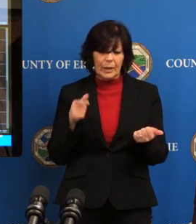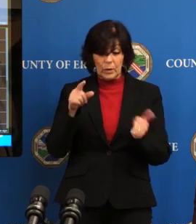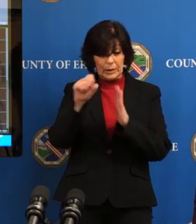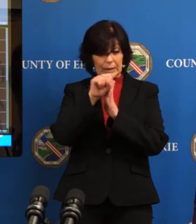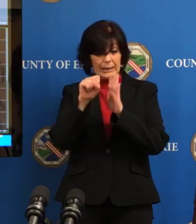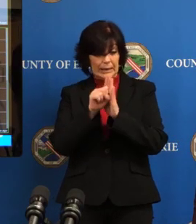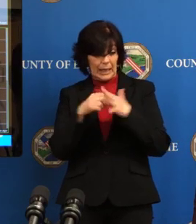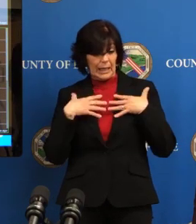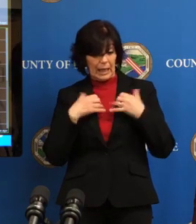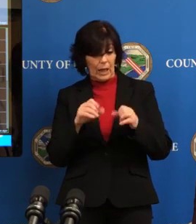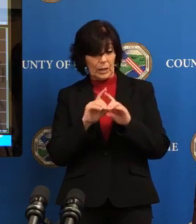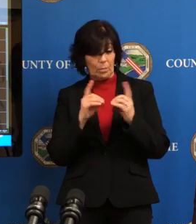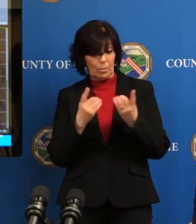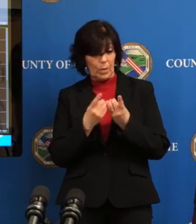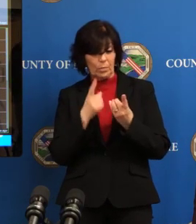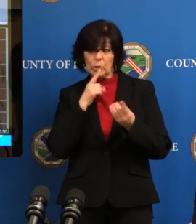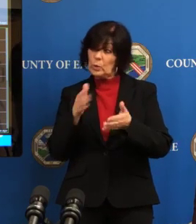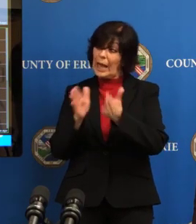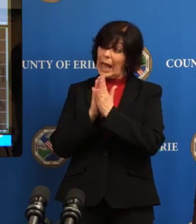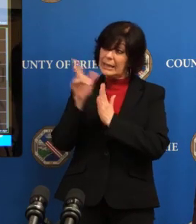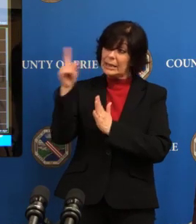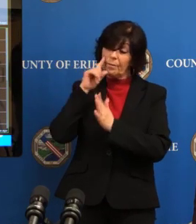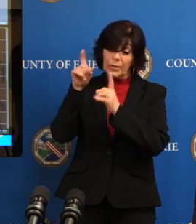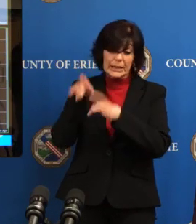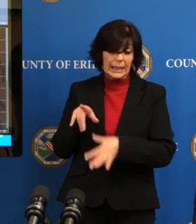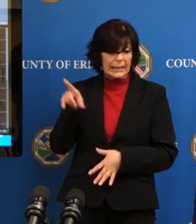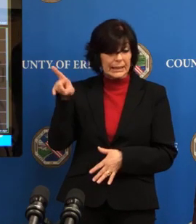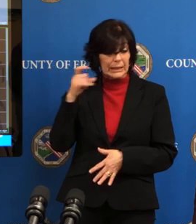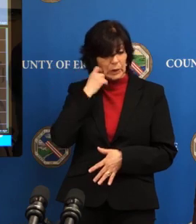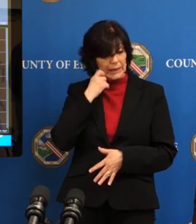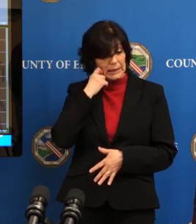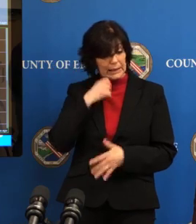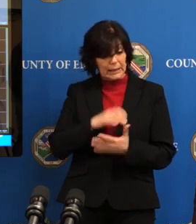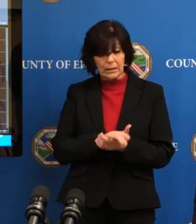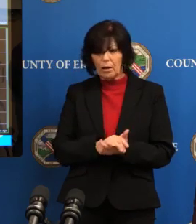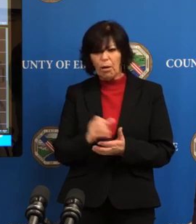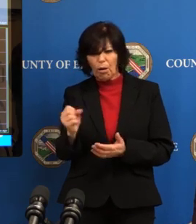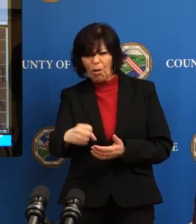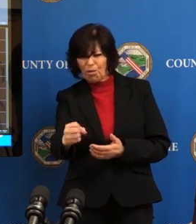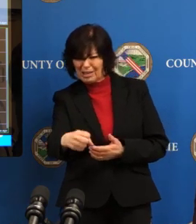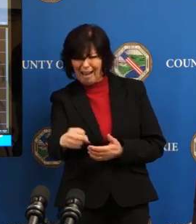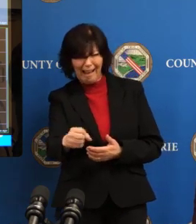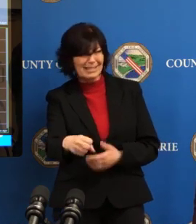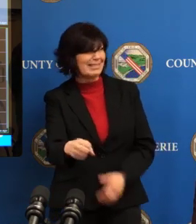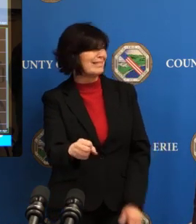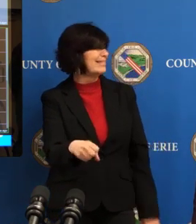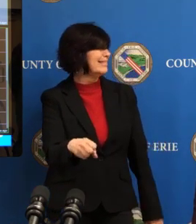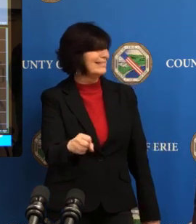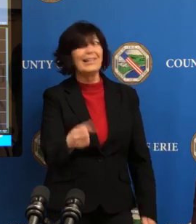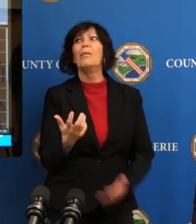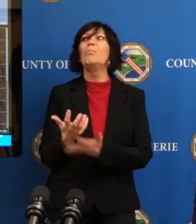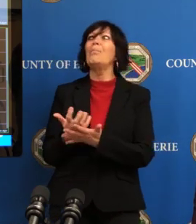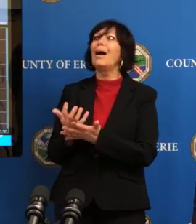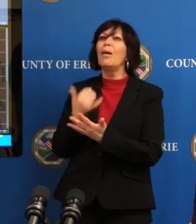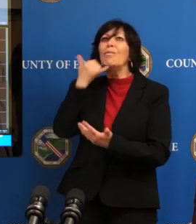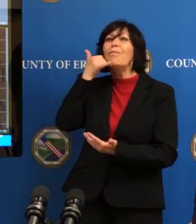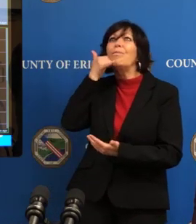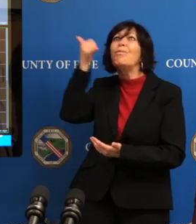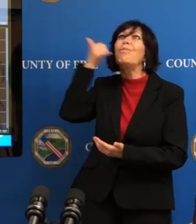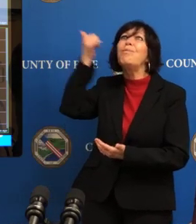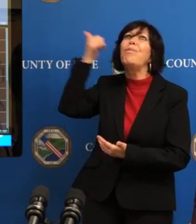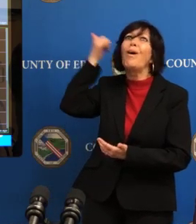health department one of the places that you asked for testing resources? Oh, yeah. I'm on the phone with